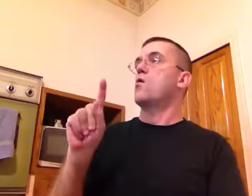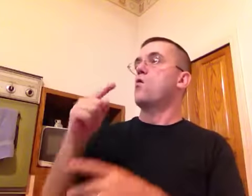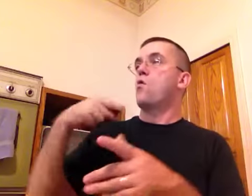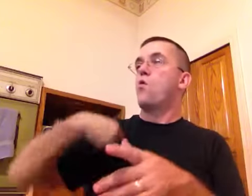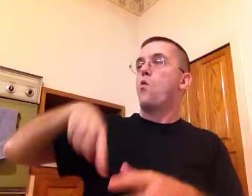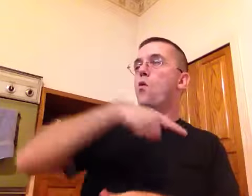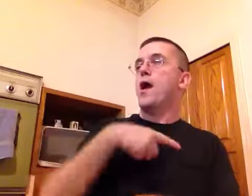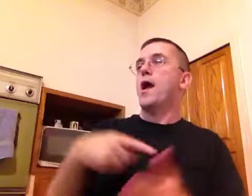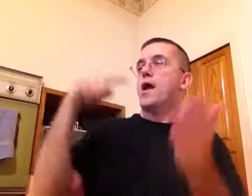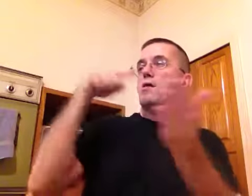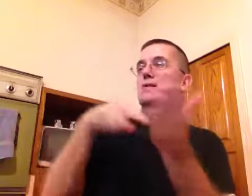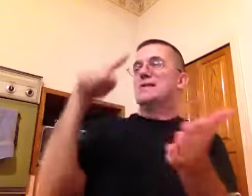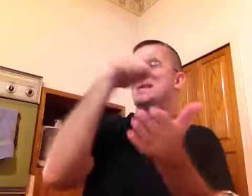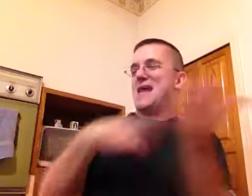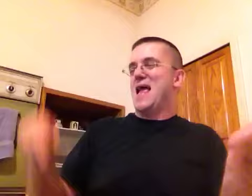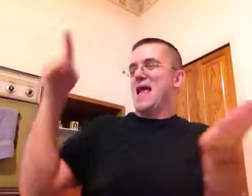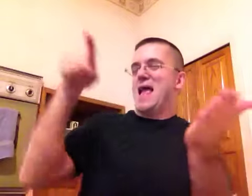We're debt-free!